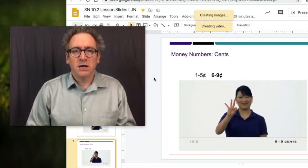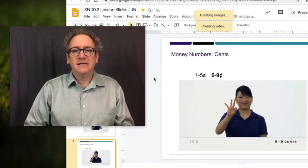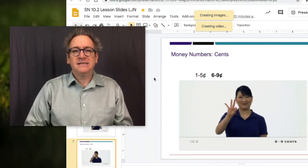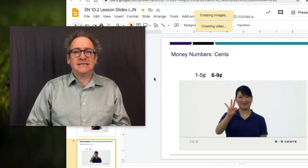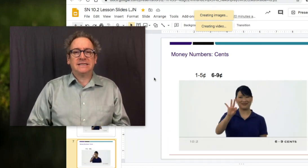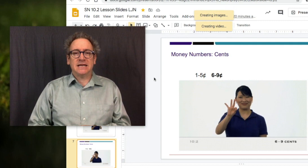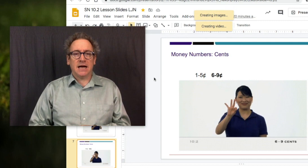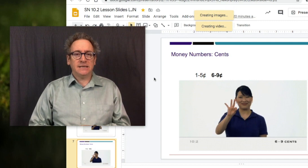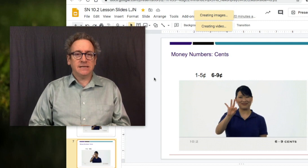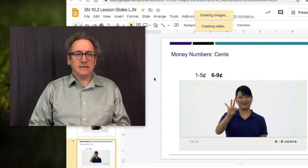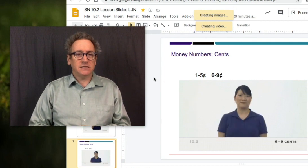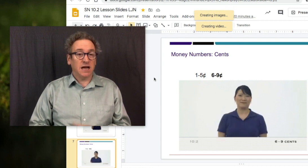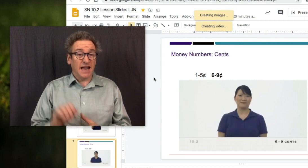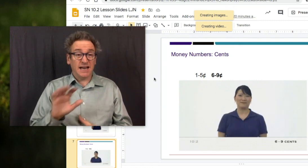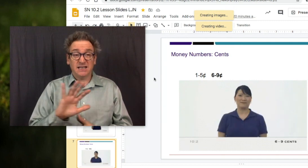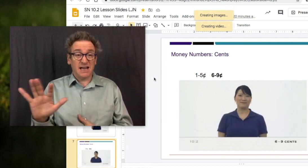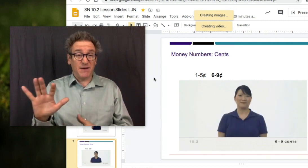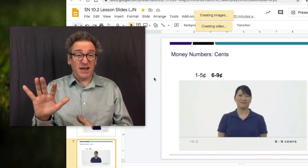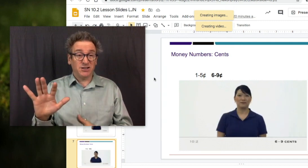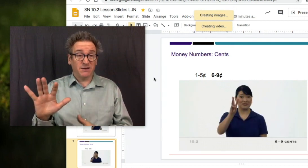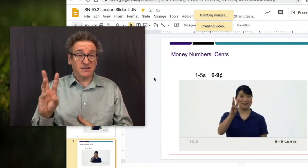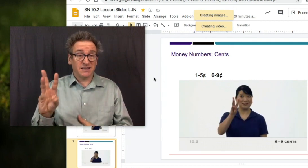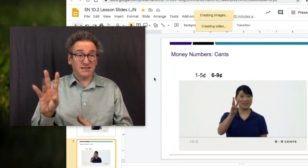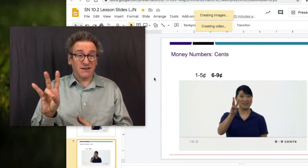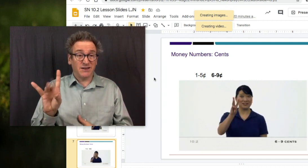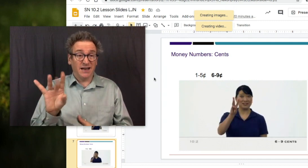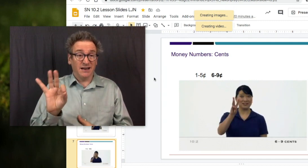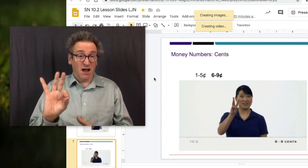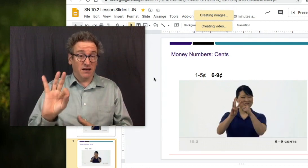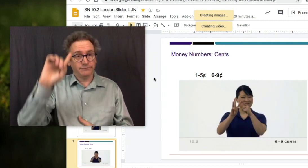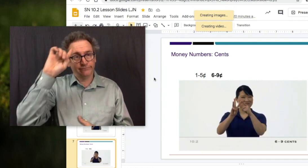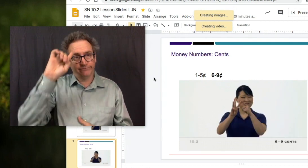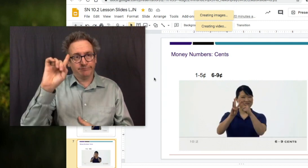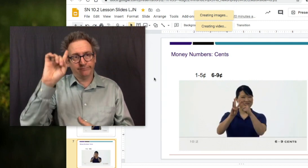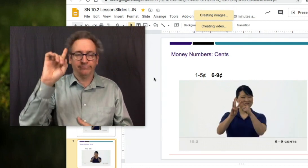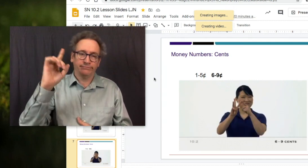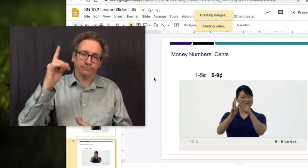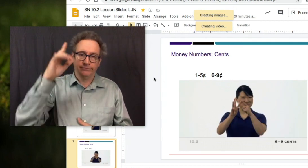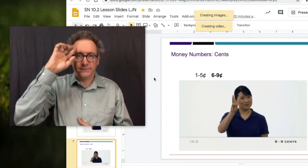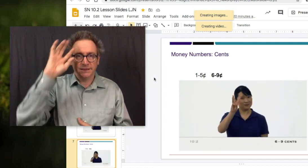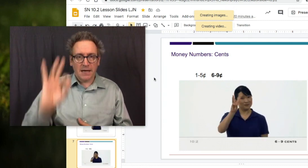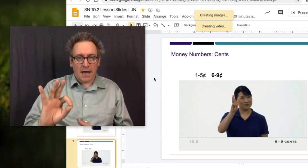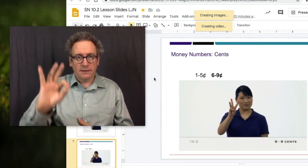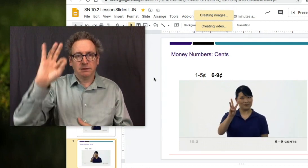clear. 6 to 9 cents. Again, same hand shapes, 6, 7, 8, 9.